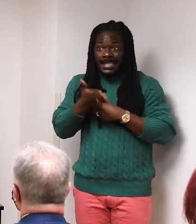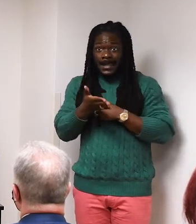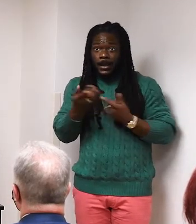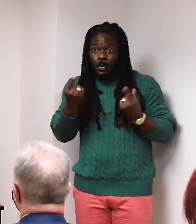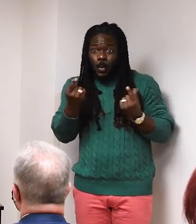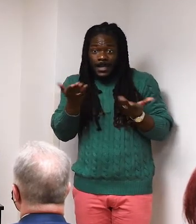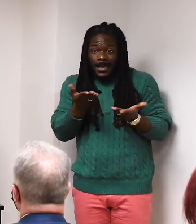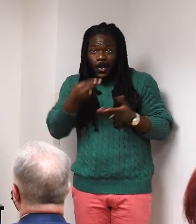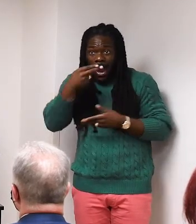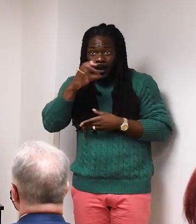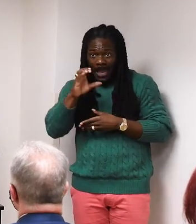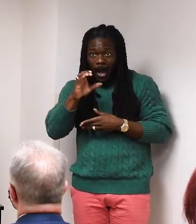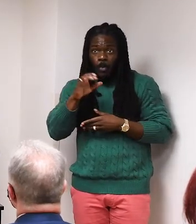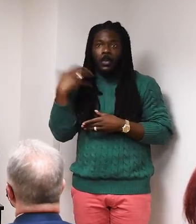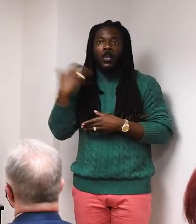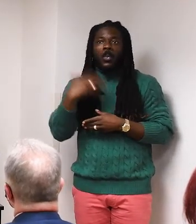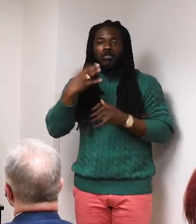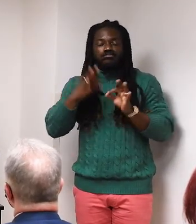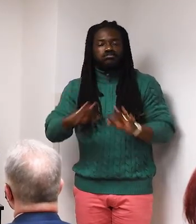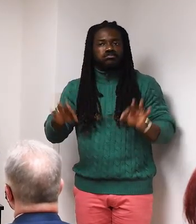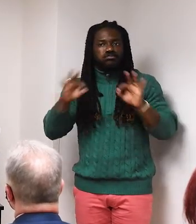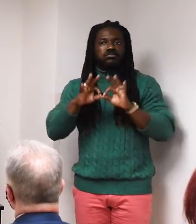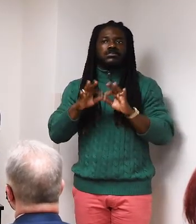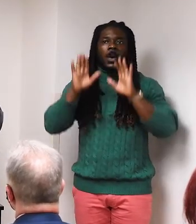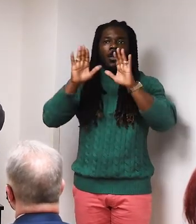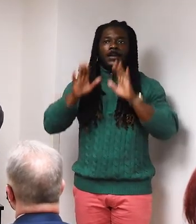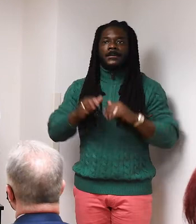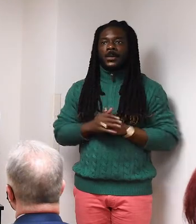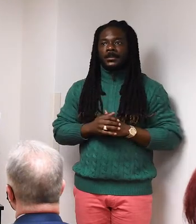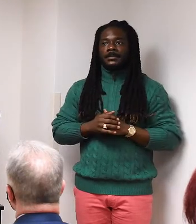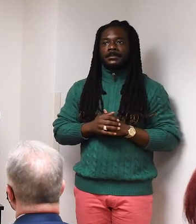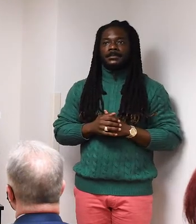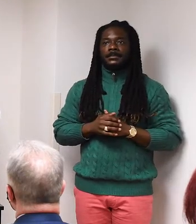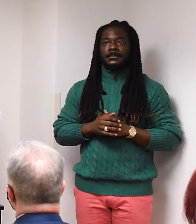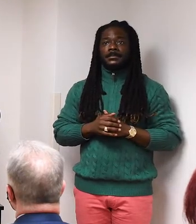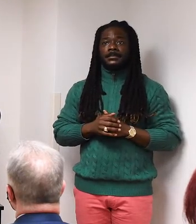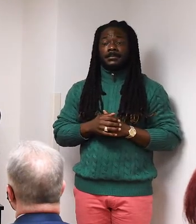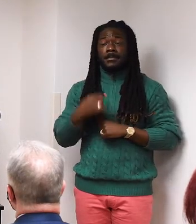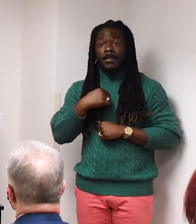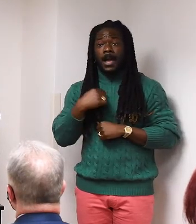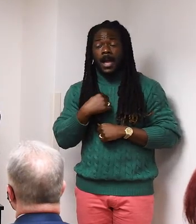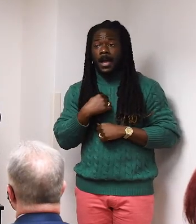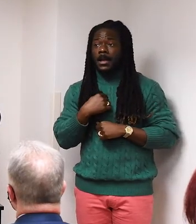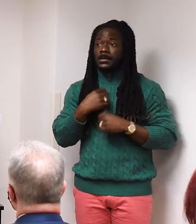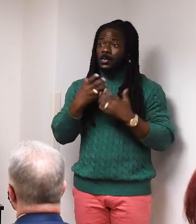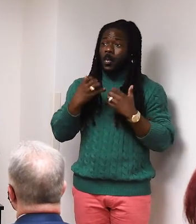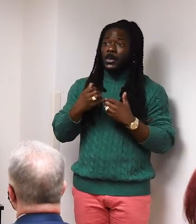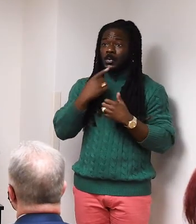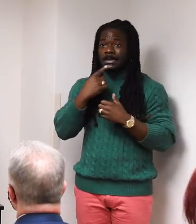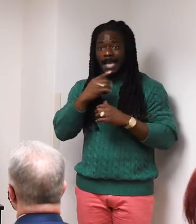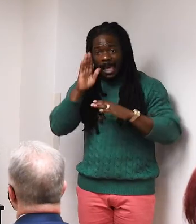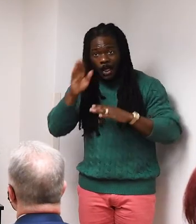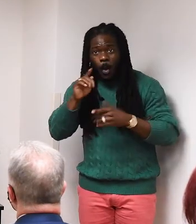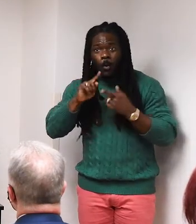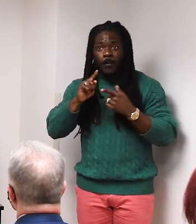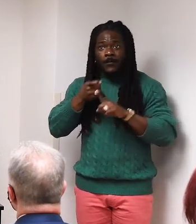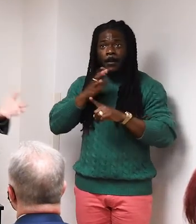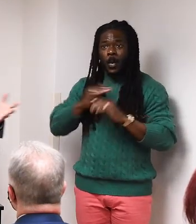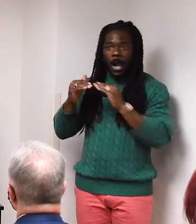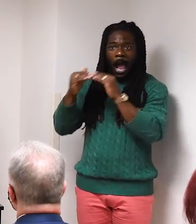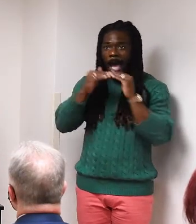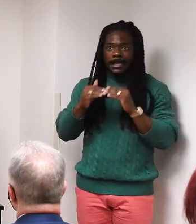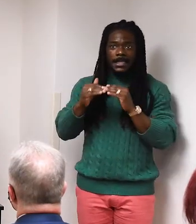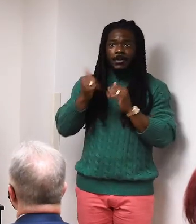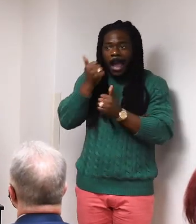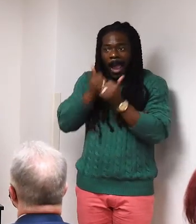Howard County is phenomenal. I bring you greetings from your colleagues all over the country that are